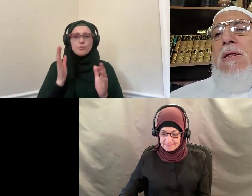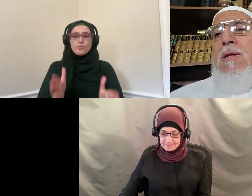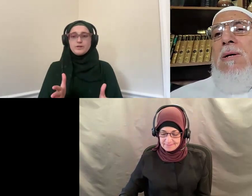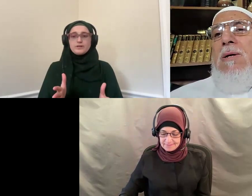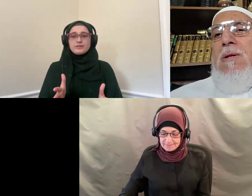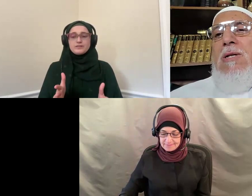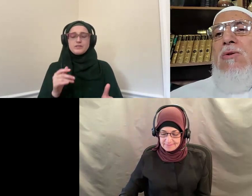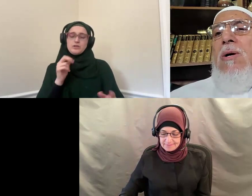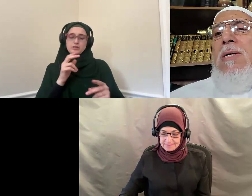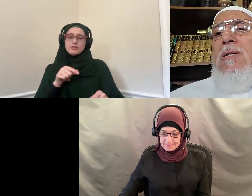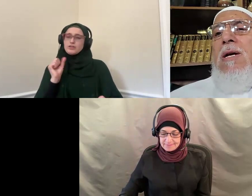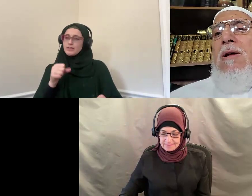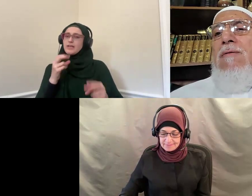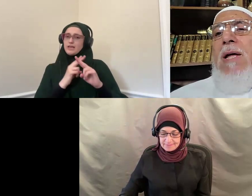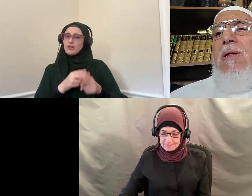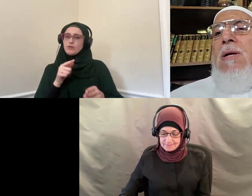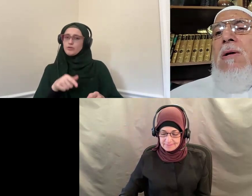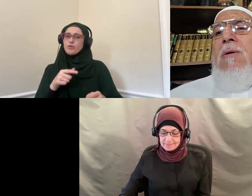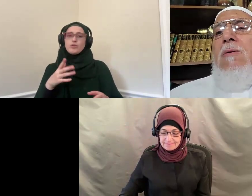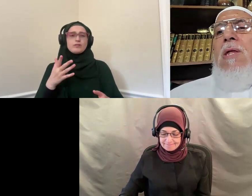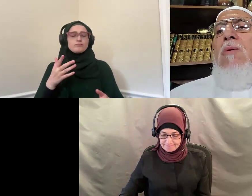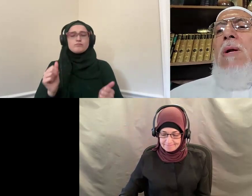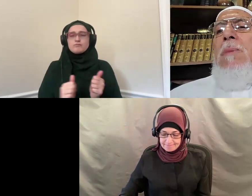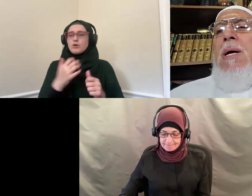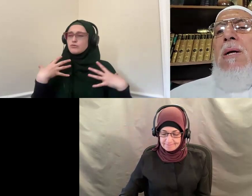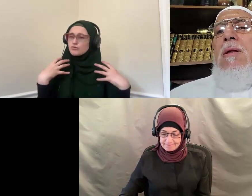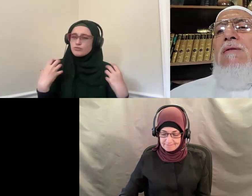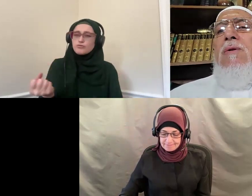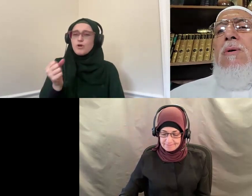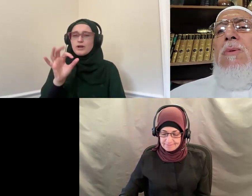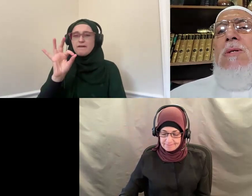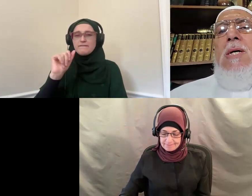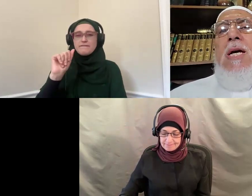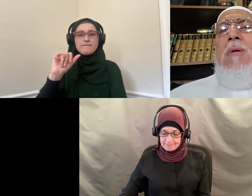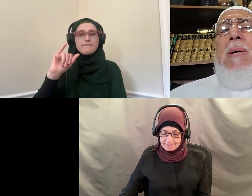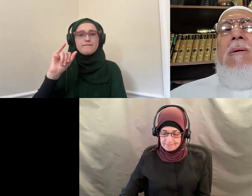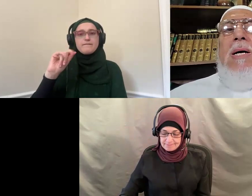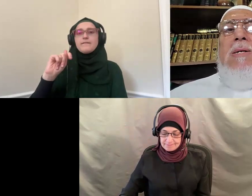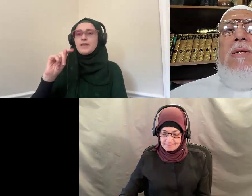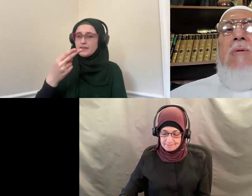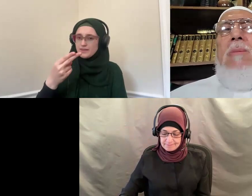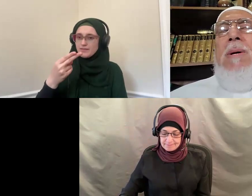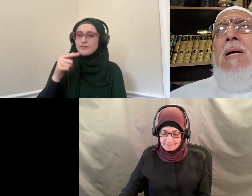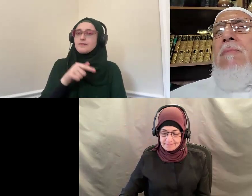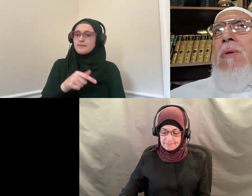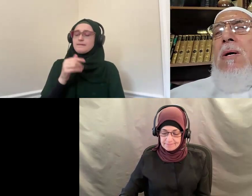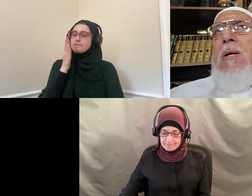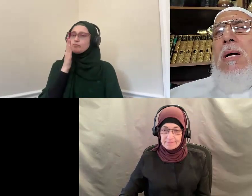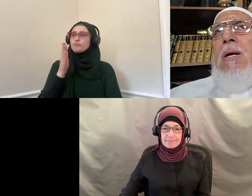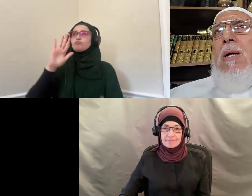in faith, the strongest in faith. They will be the foremost in paradise. They will